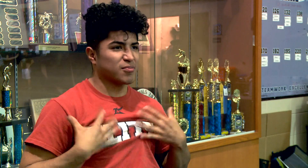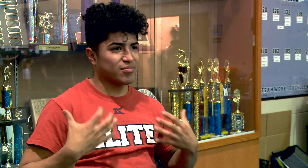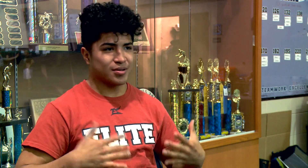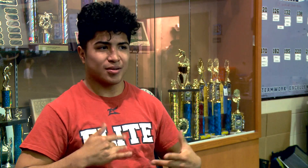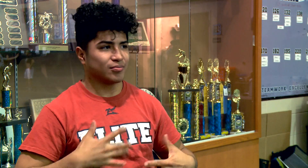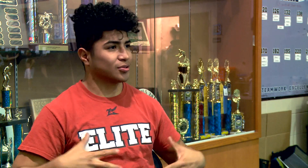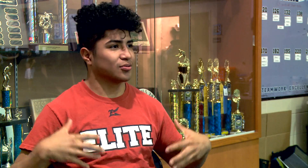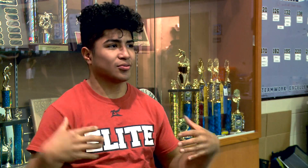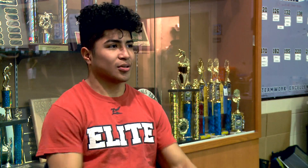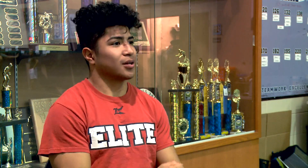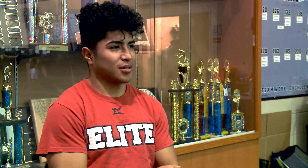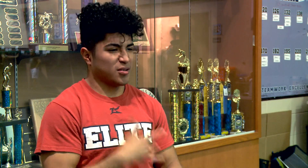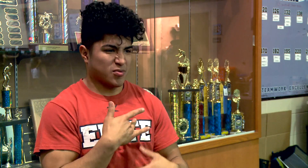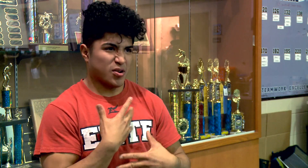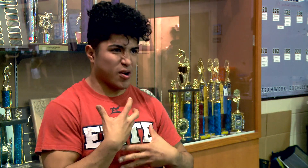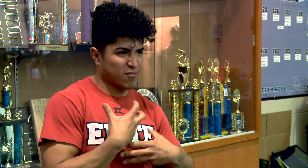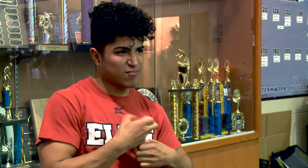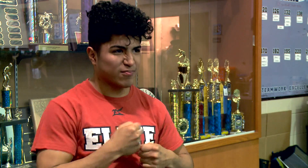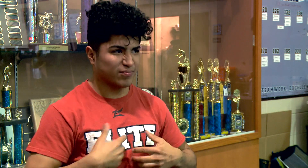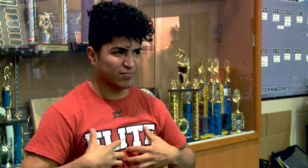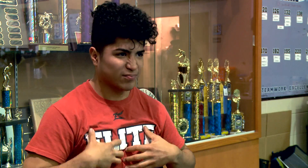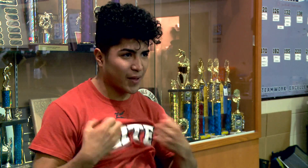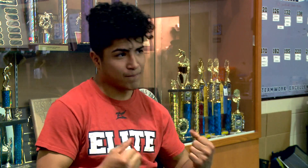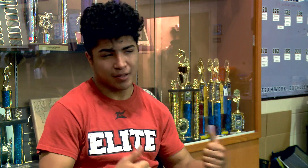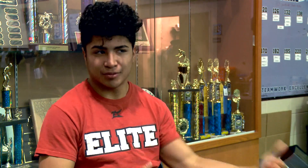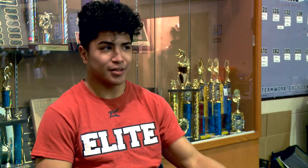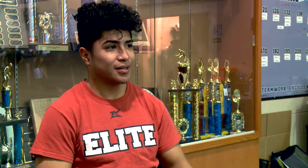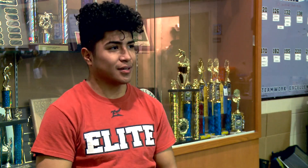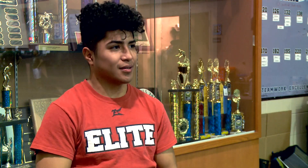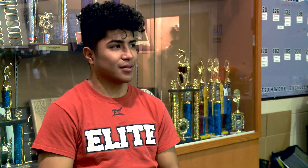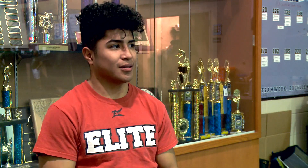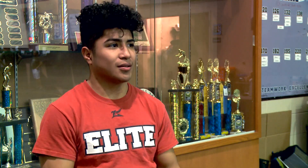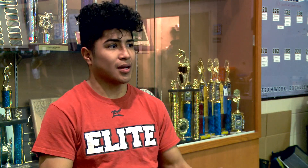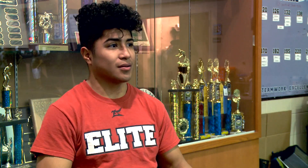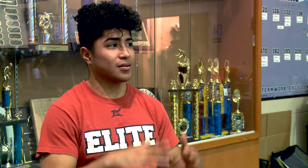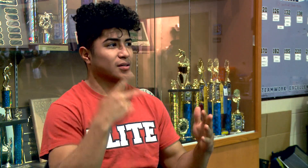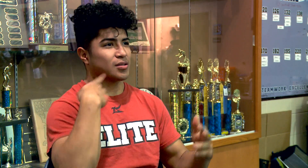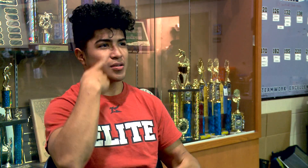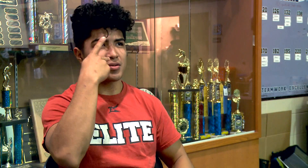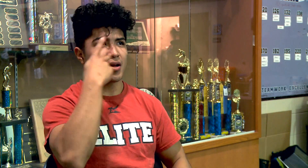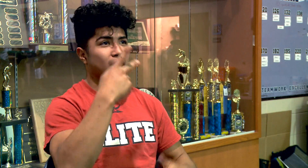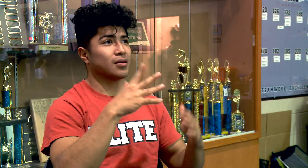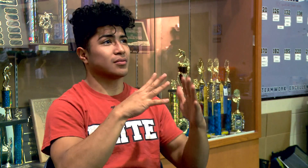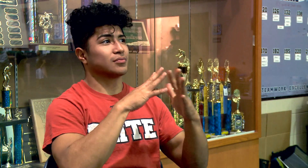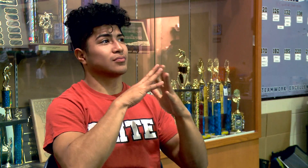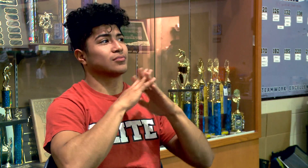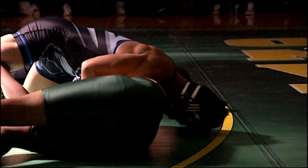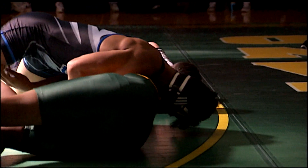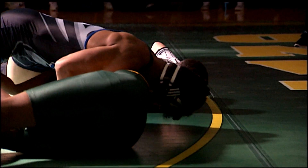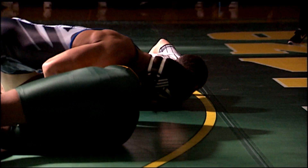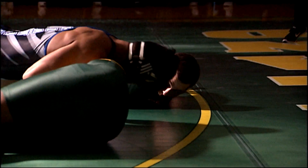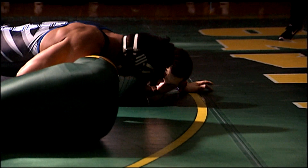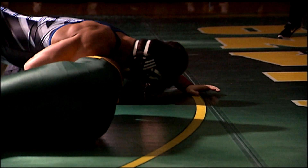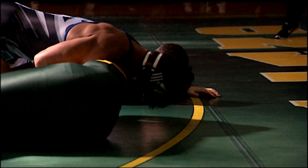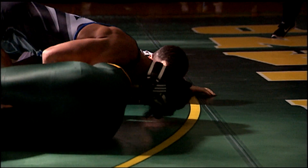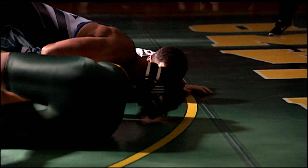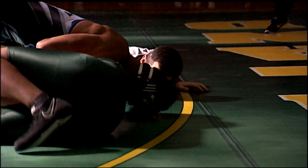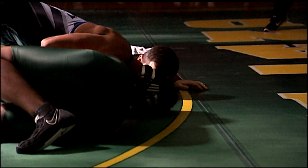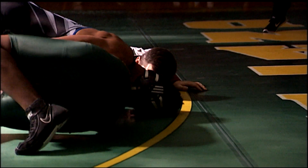on, I can feel it when it's just getting that excitement going on. That's what gives me the confidence. That's what I get excited about. Tijuana wrestler Victor